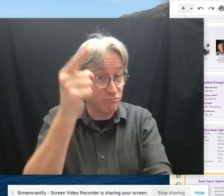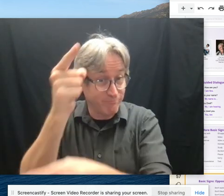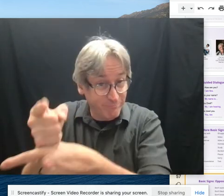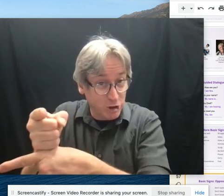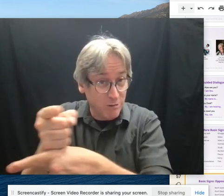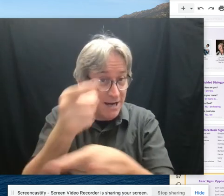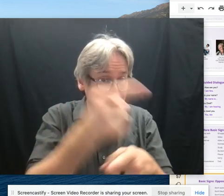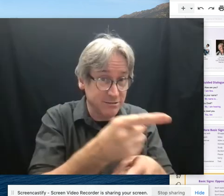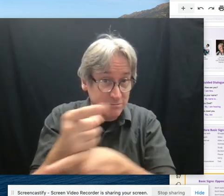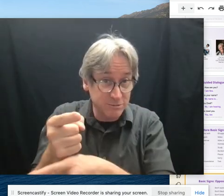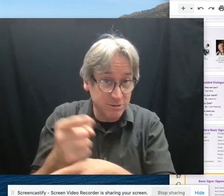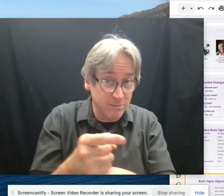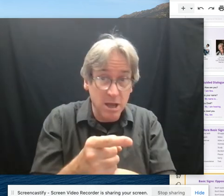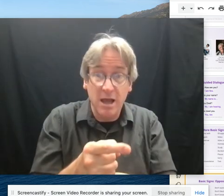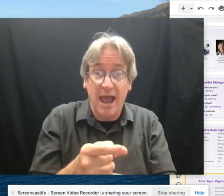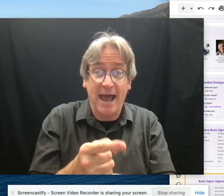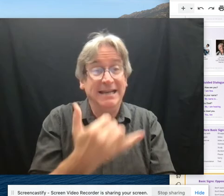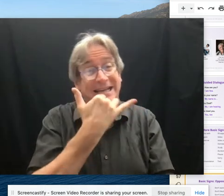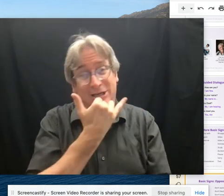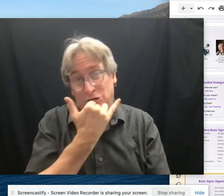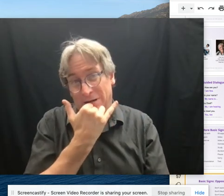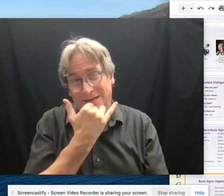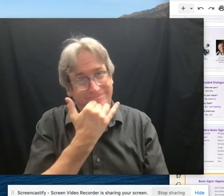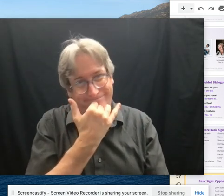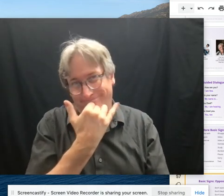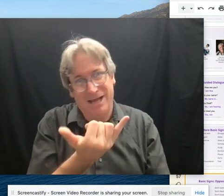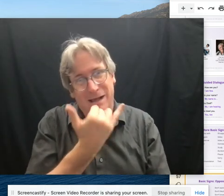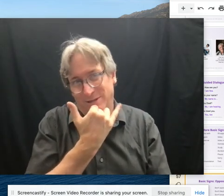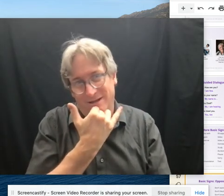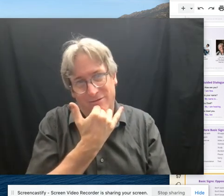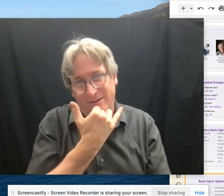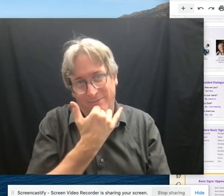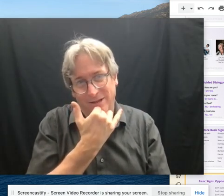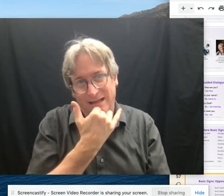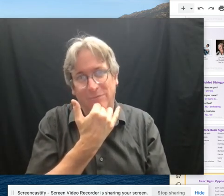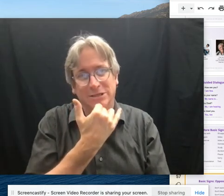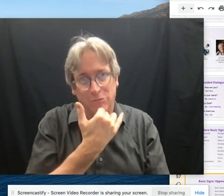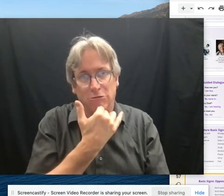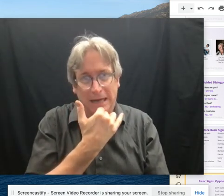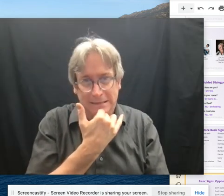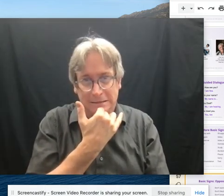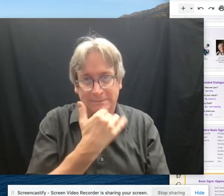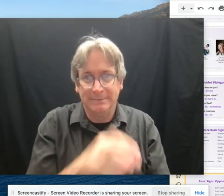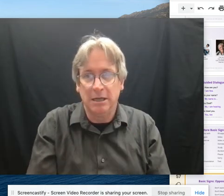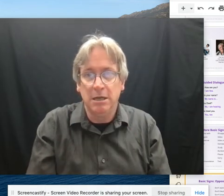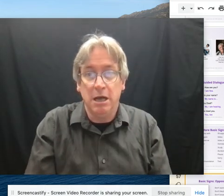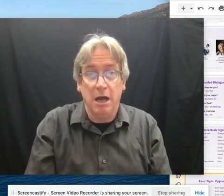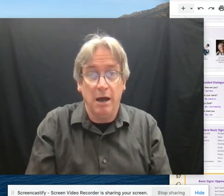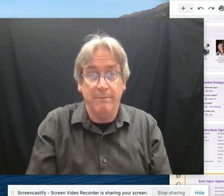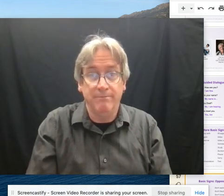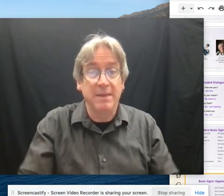right? Correct and incorrect. I'm sorry. That was the wrong answer.